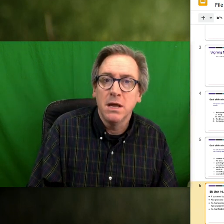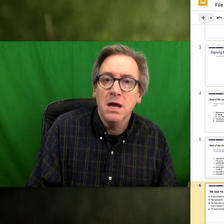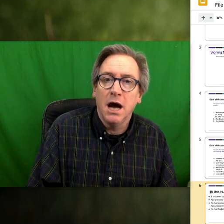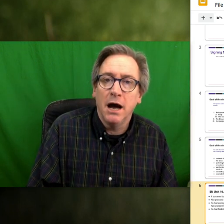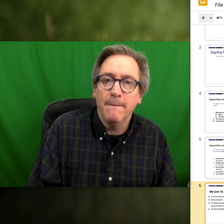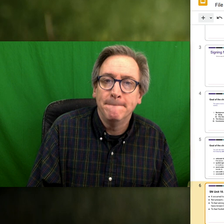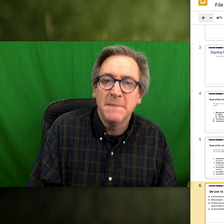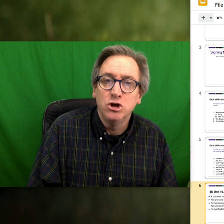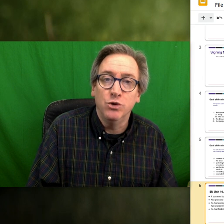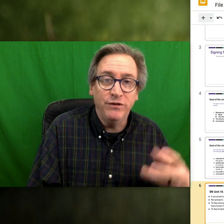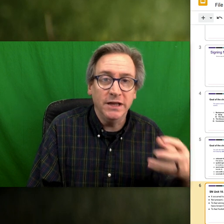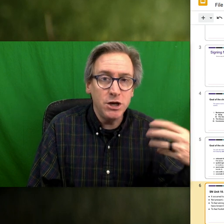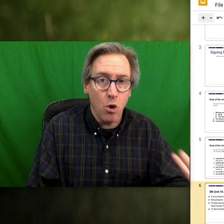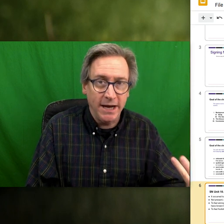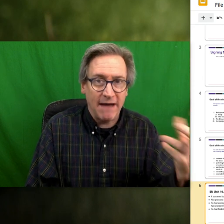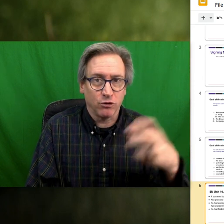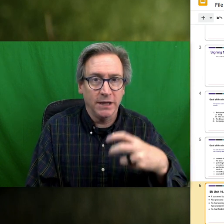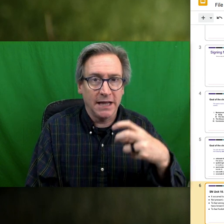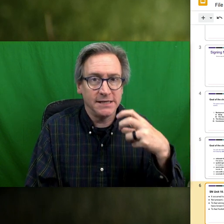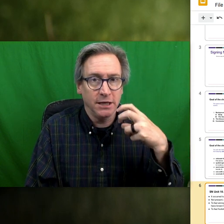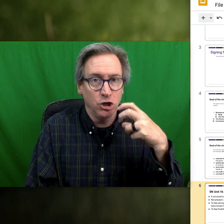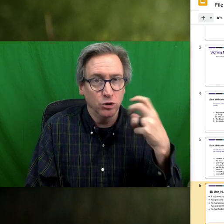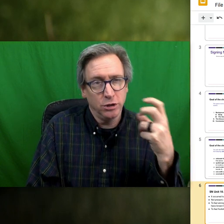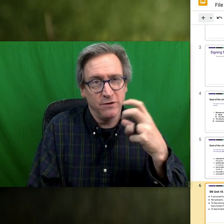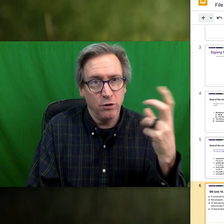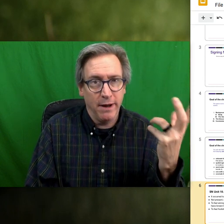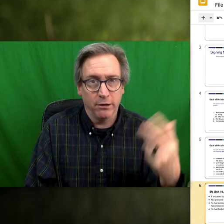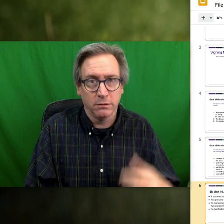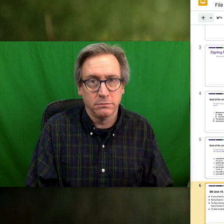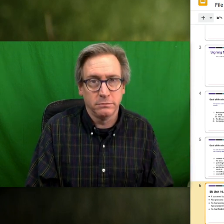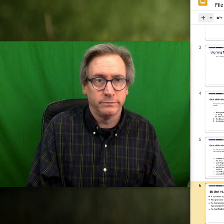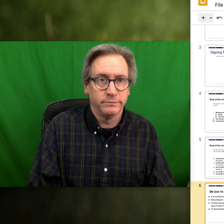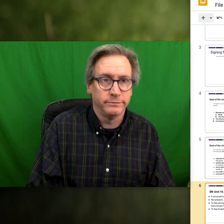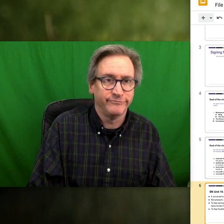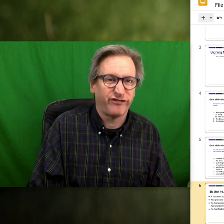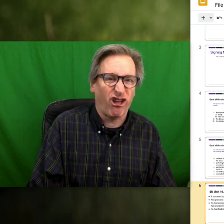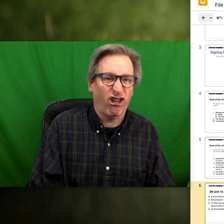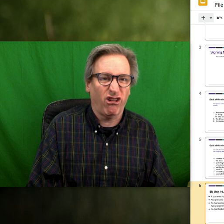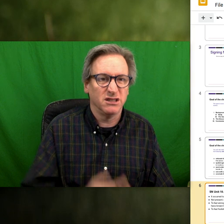right, to feel annoyed after realizing you should have known better.